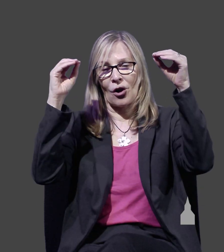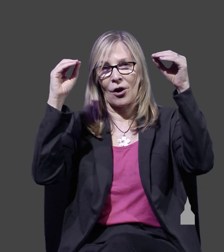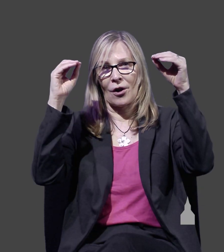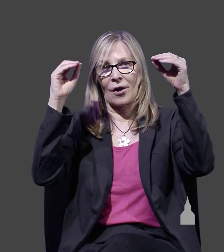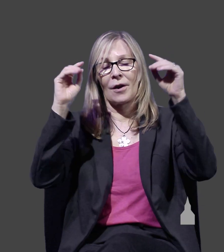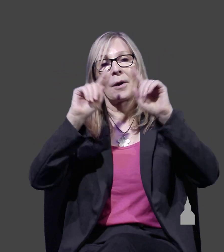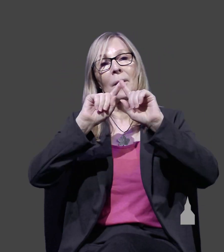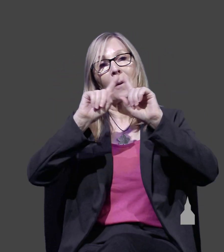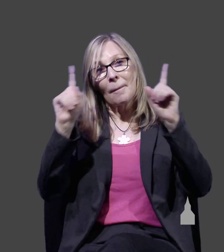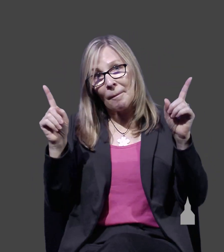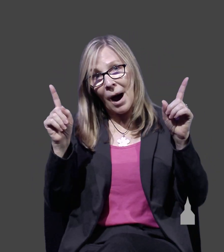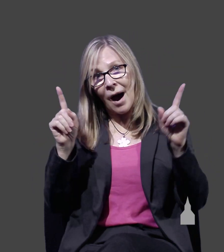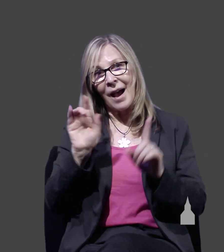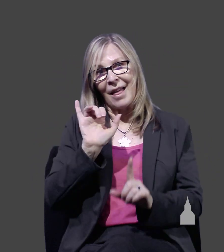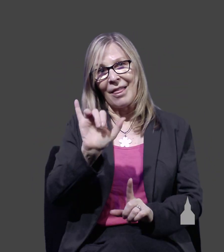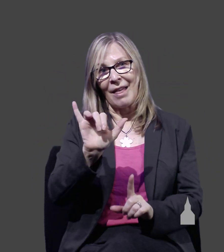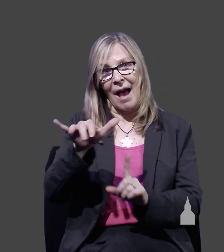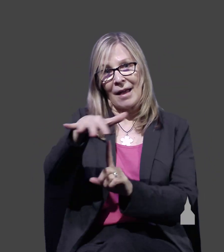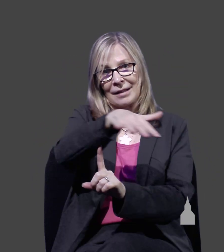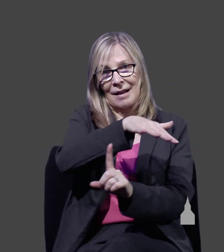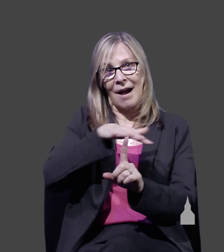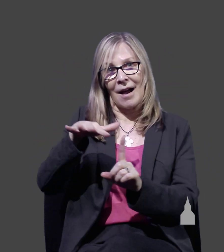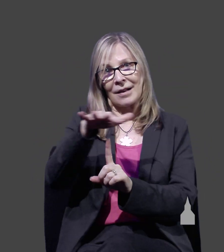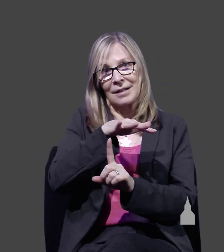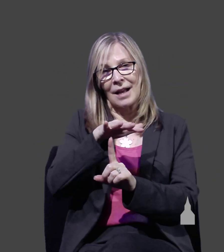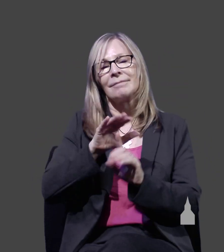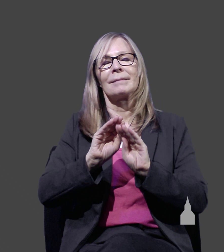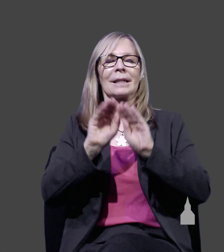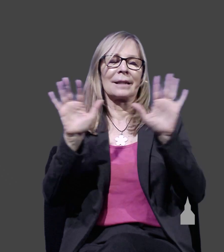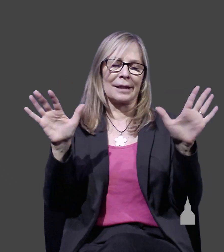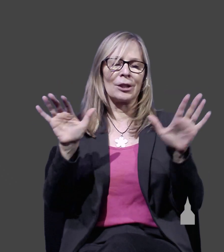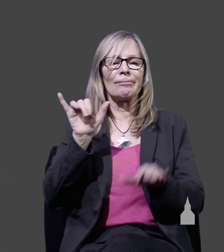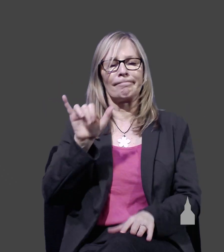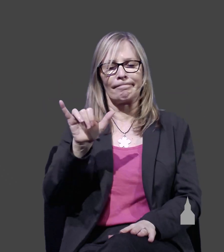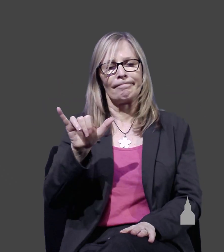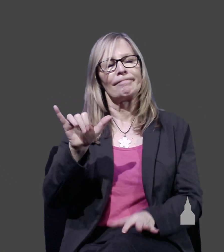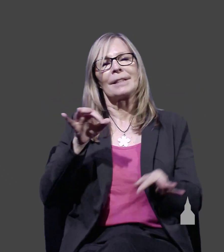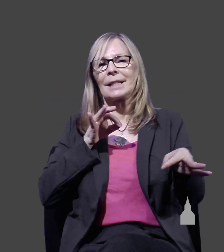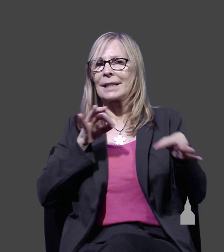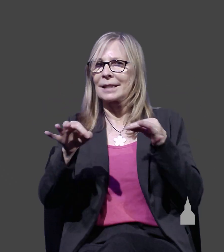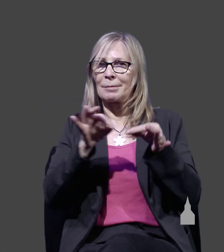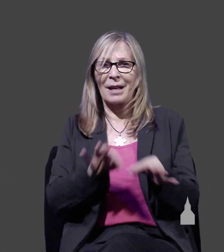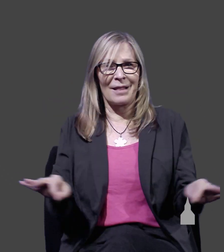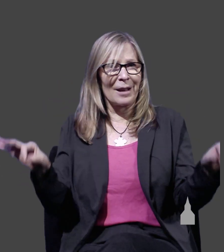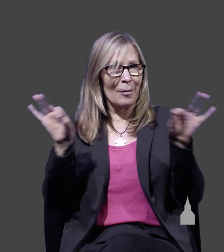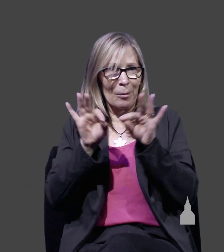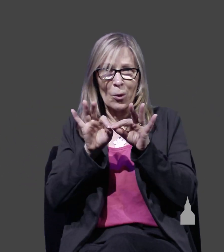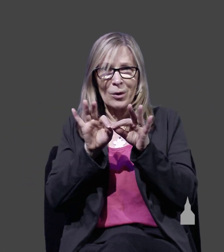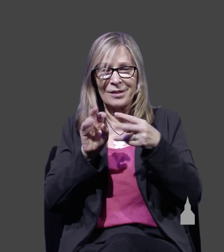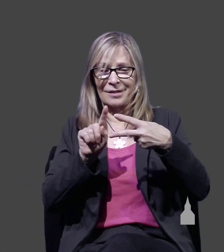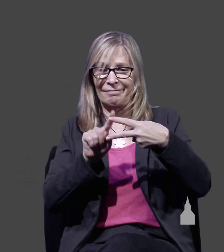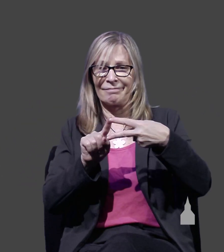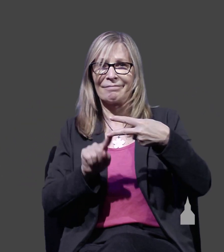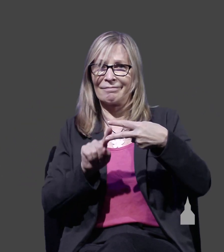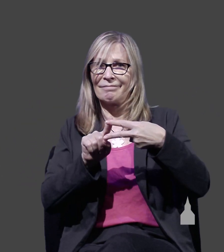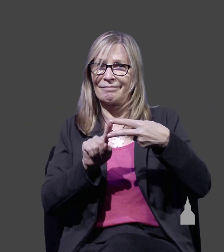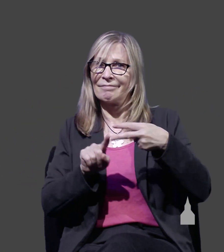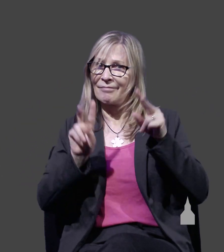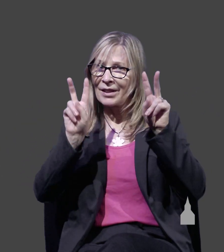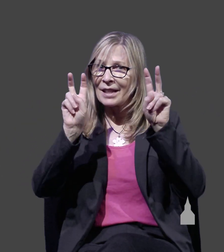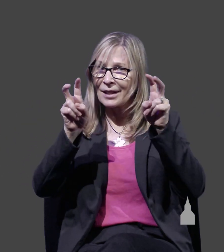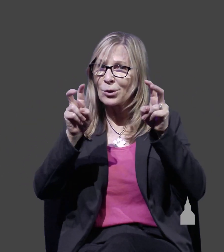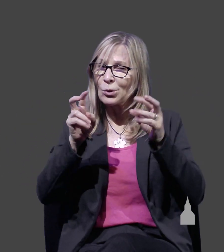But the context and substance make clear that he's explaining the importance of all that he said in terms of that issue